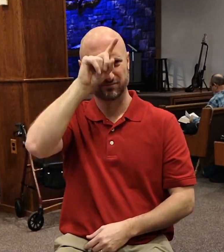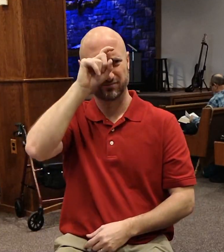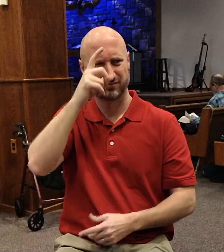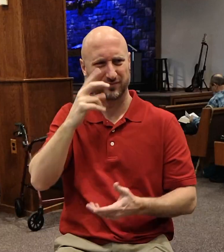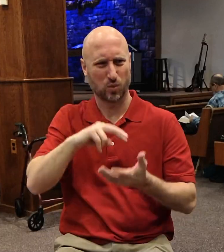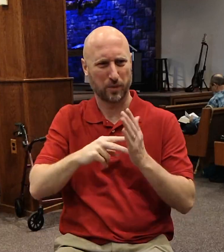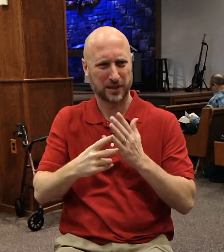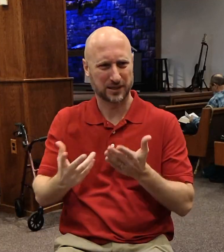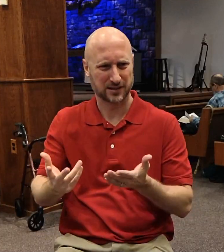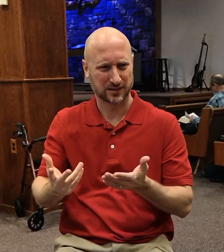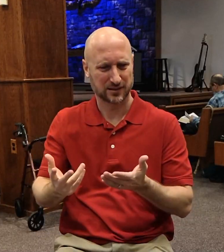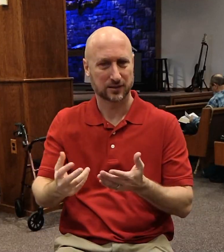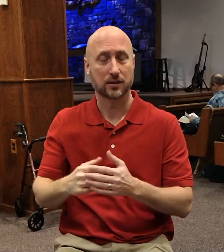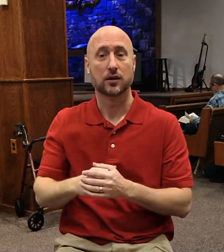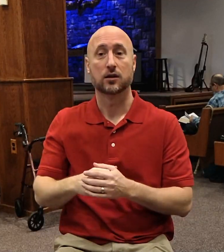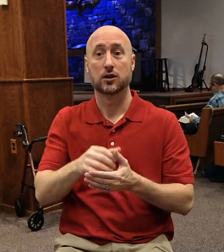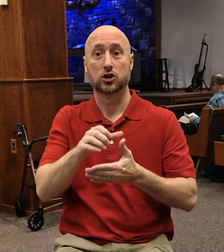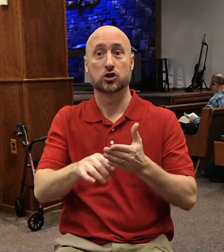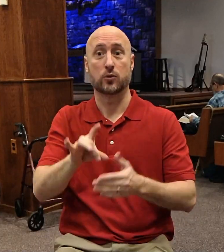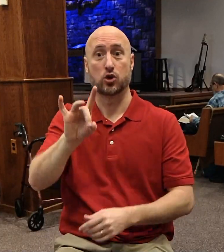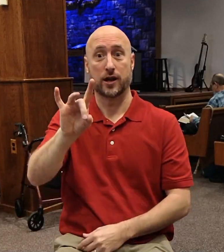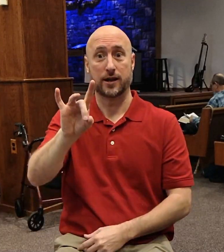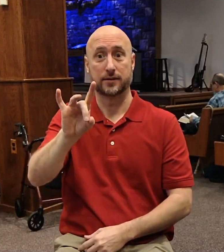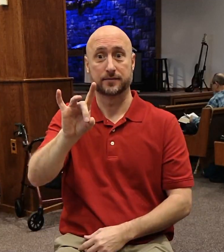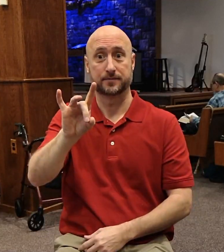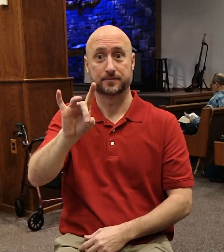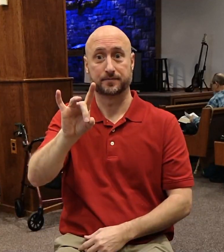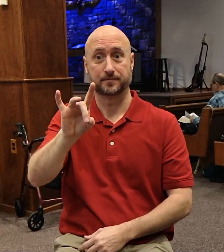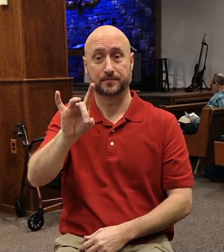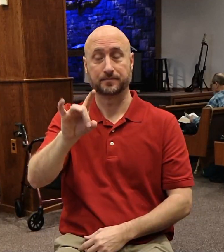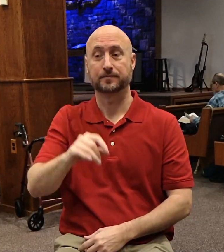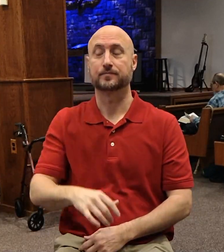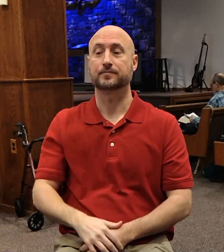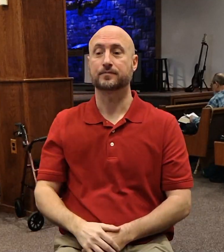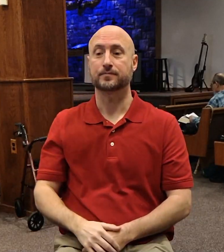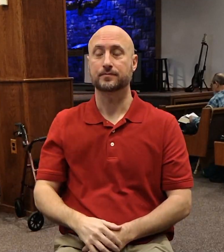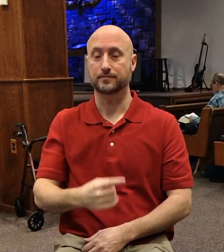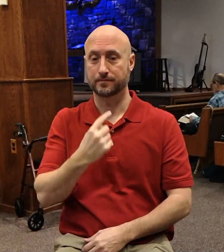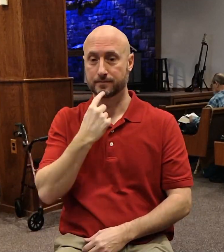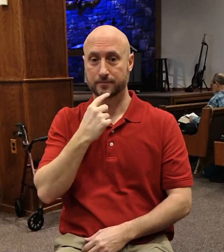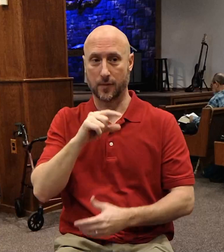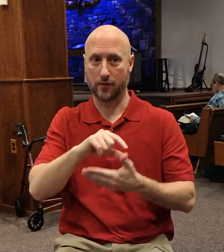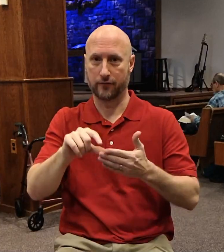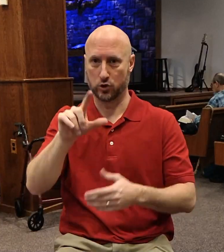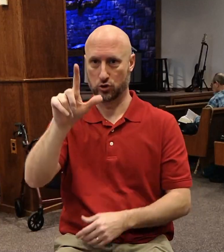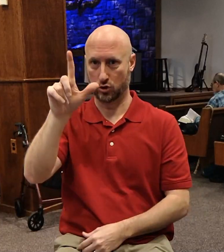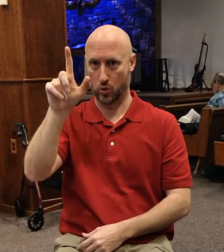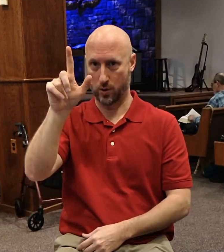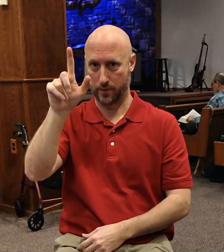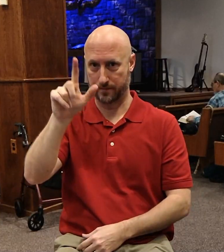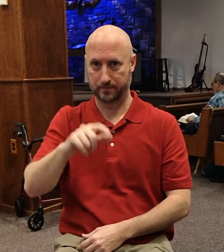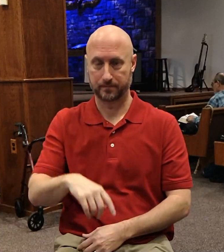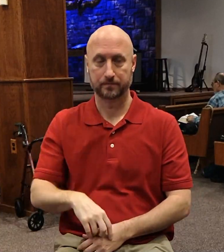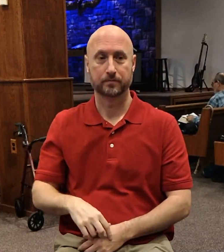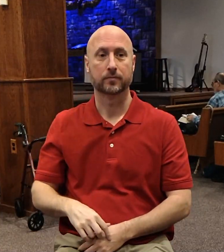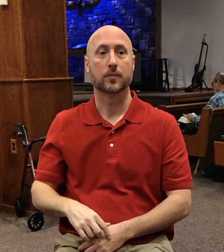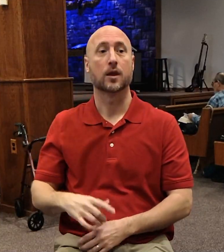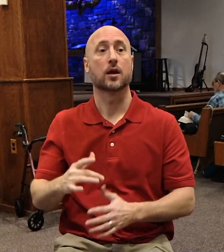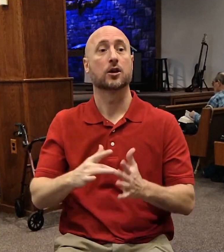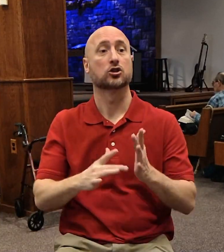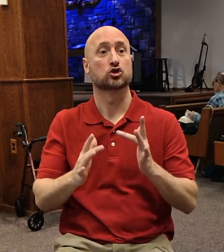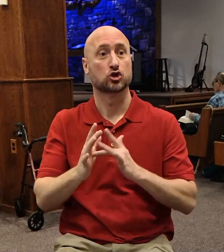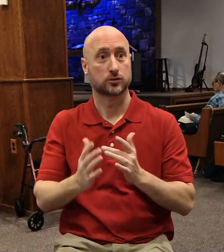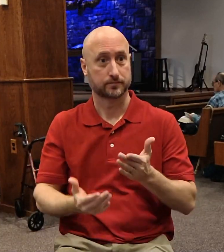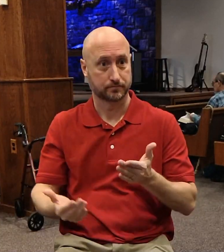in chapter 8, when it goes over this, it says in verse 21, it says, then Jesus